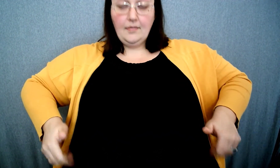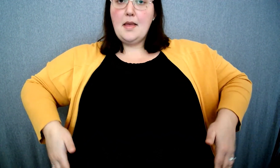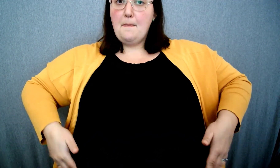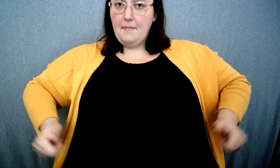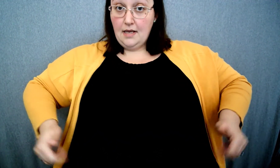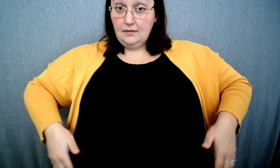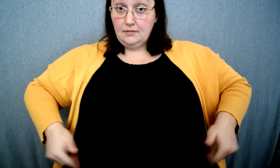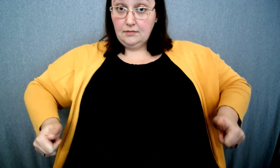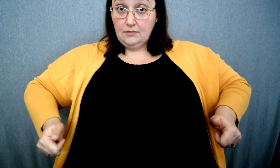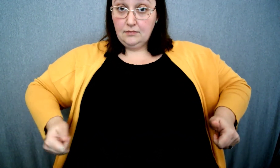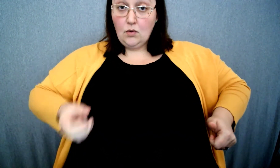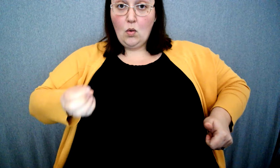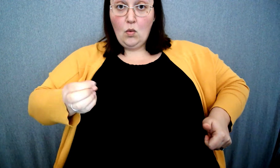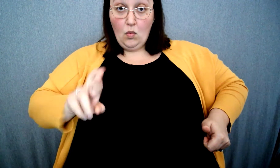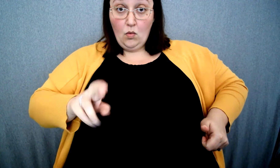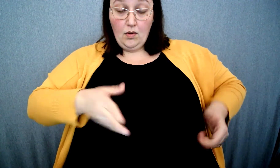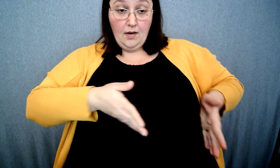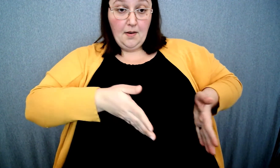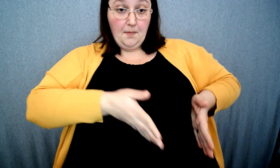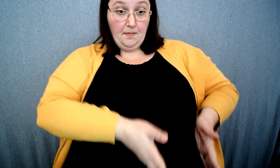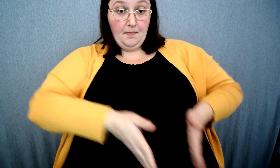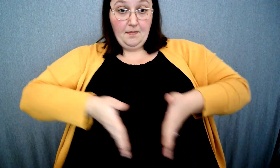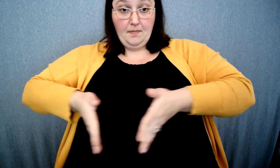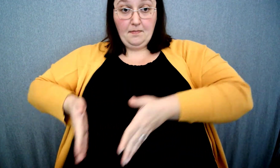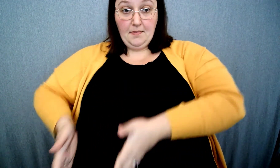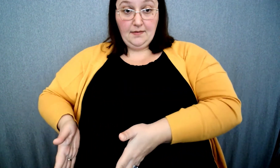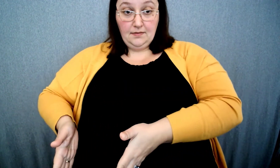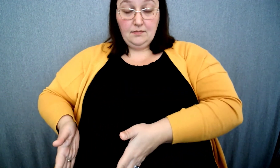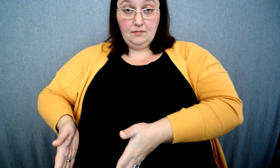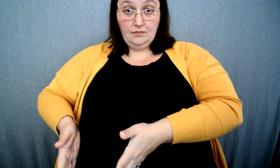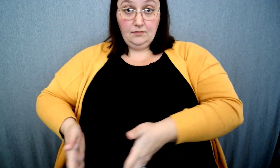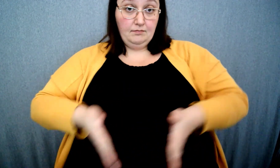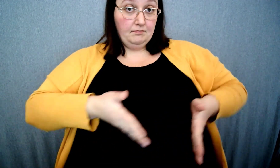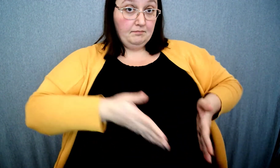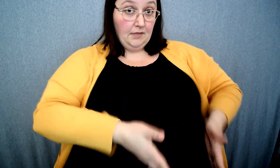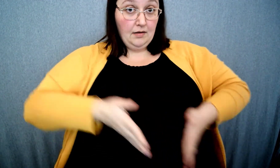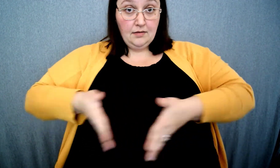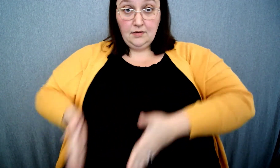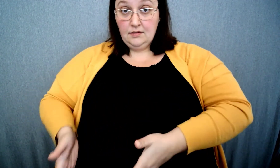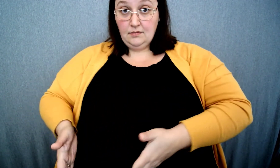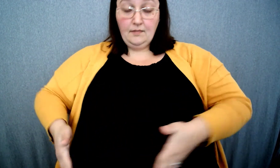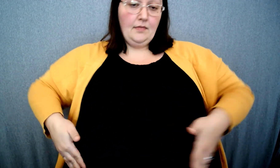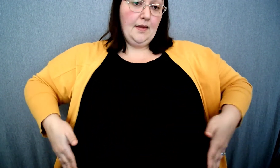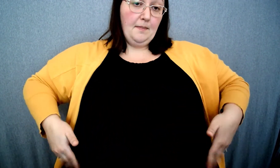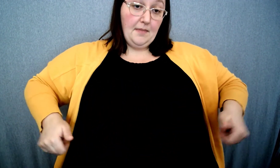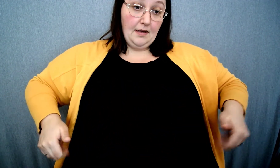For pants, open B's to A's, or you can have 2 open B hands, pockets or legs.